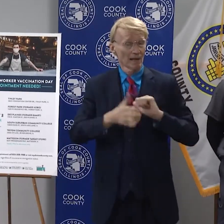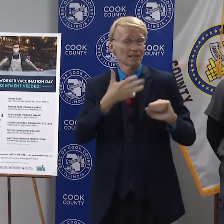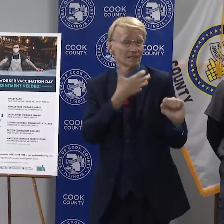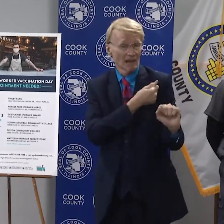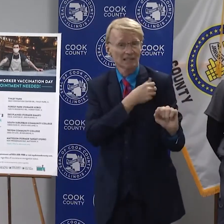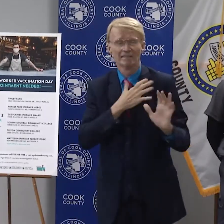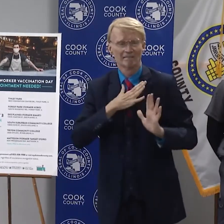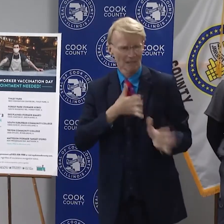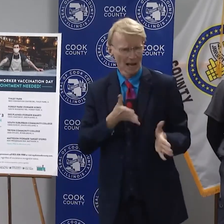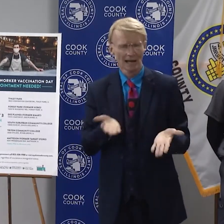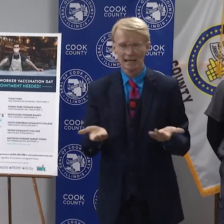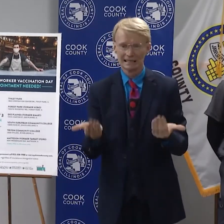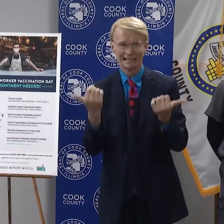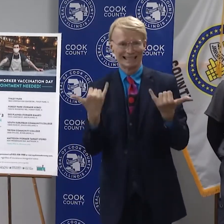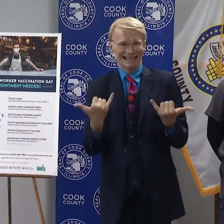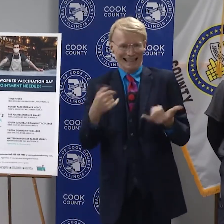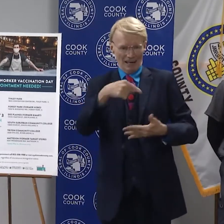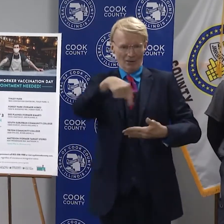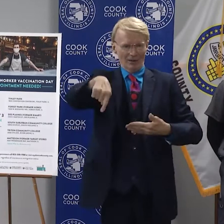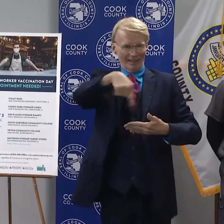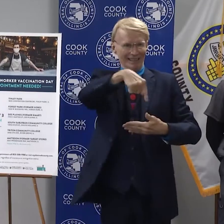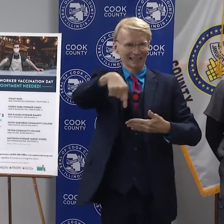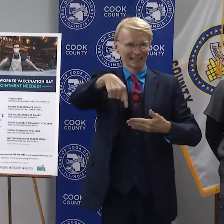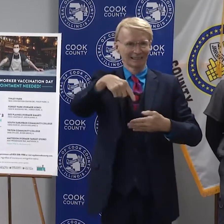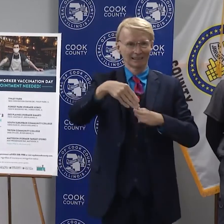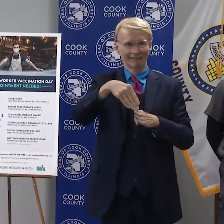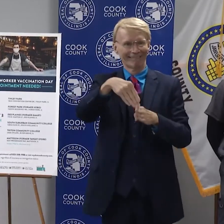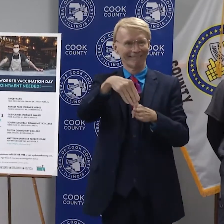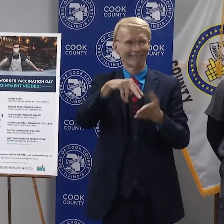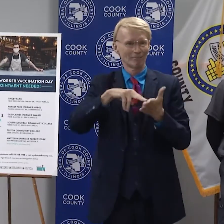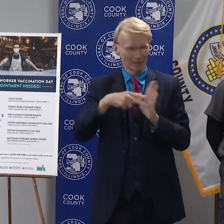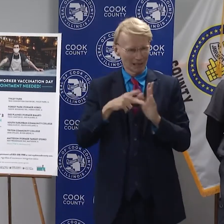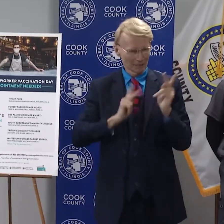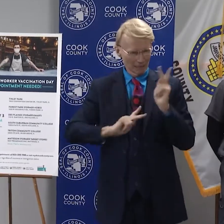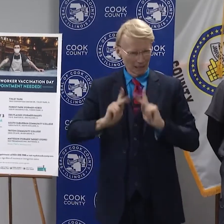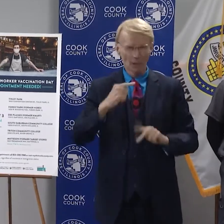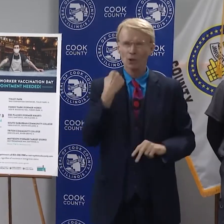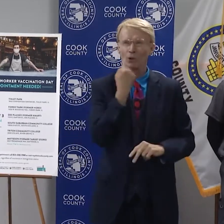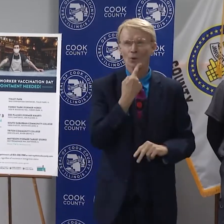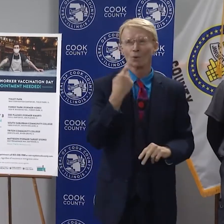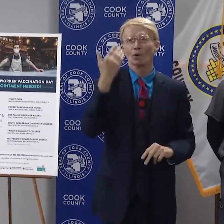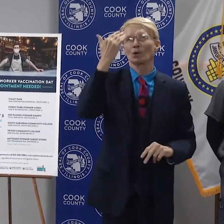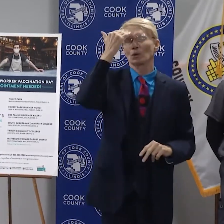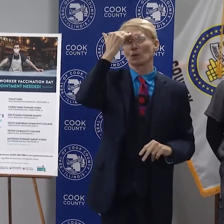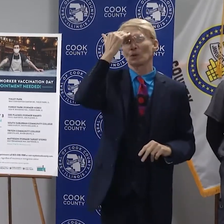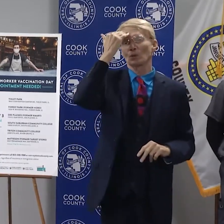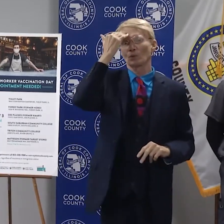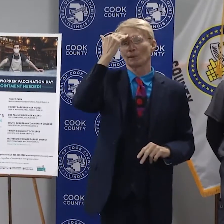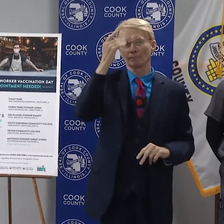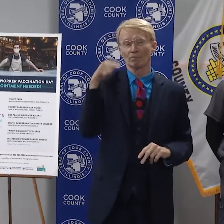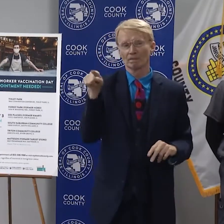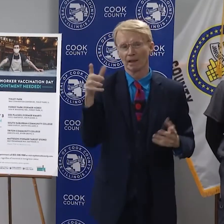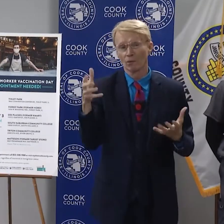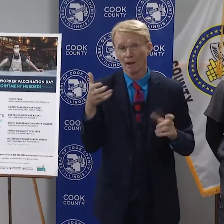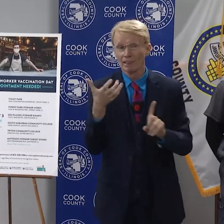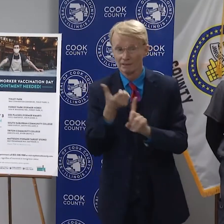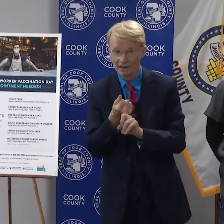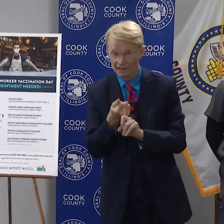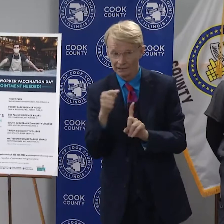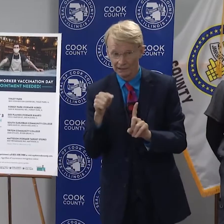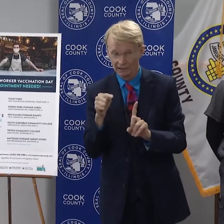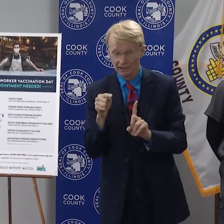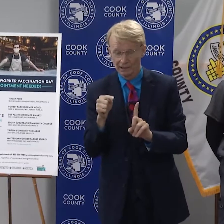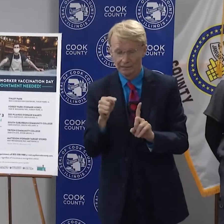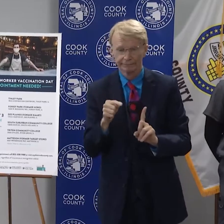vaccinated. We're there today. Most individuals who absolutely knew ahead that they wanted the shot have, at